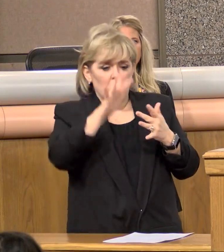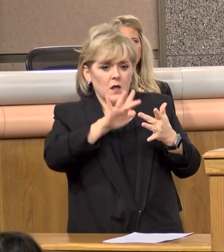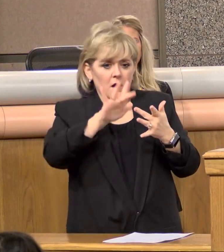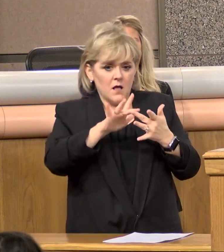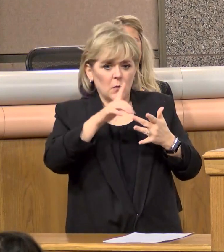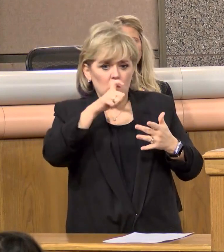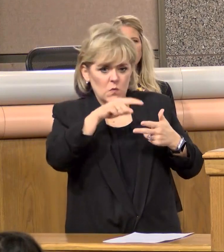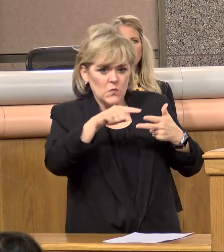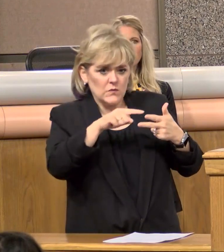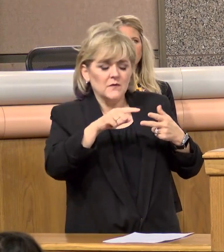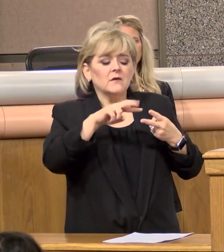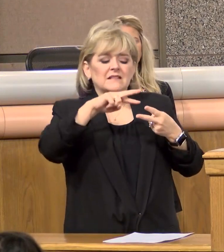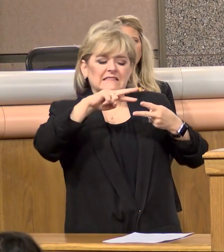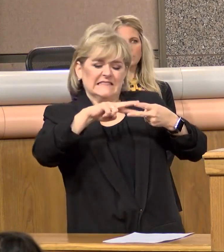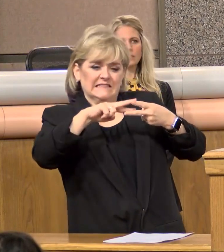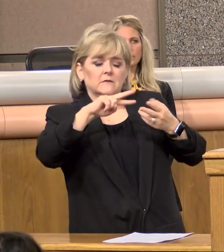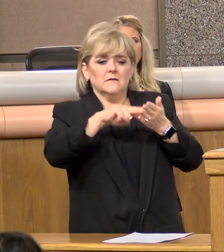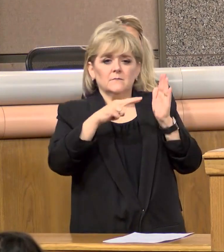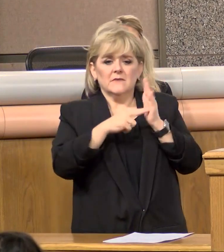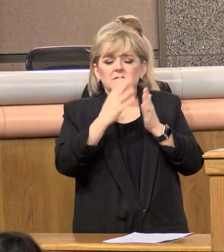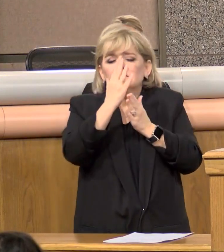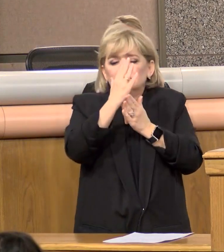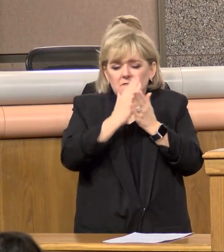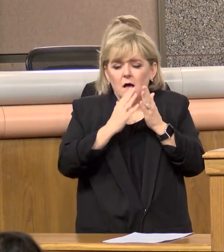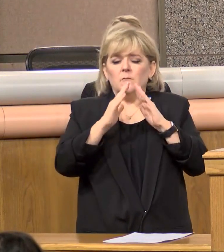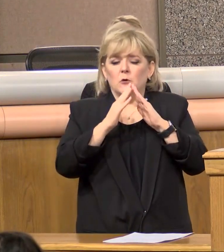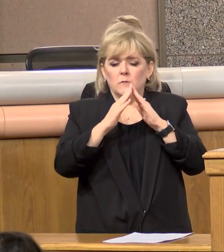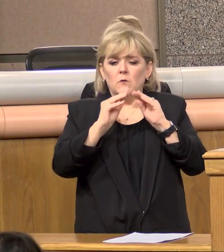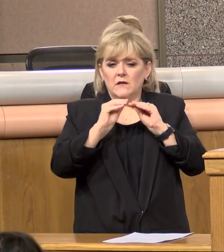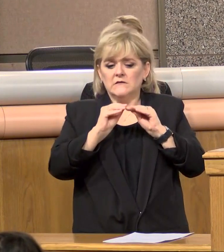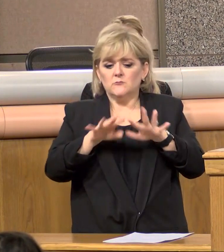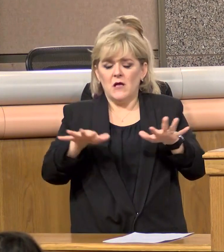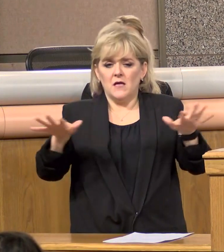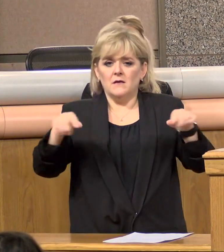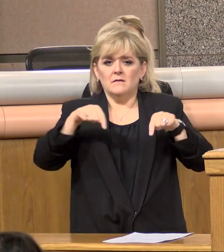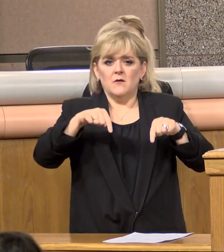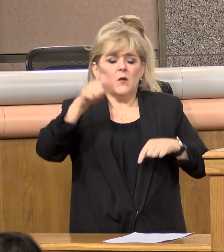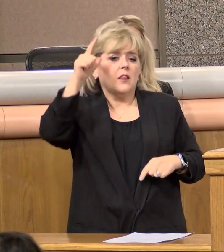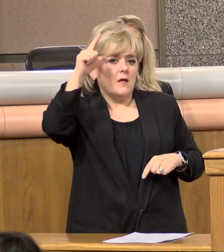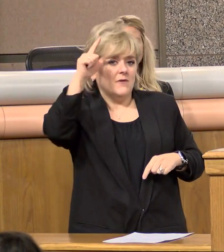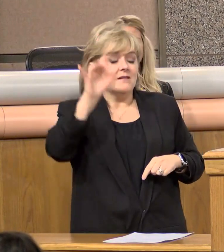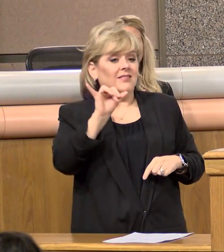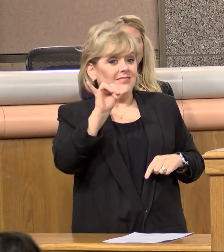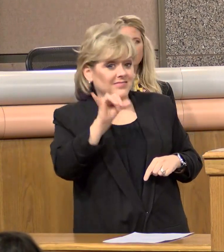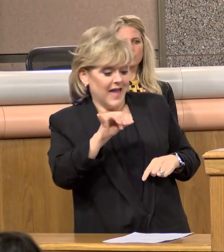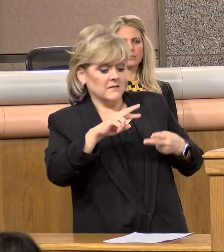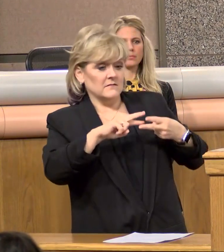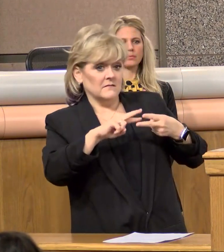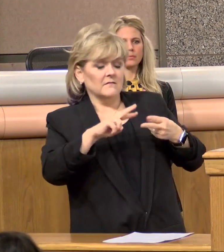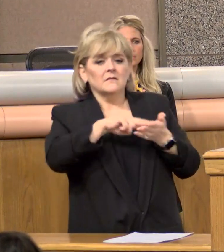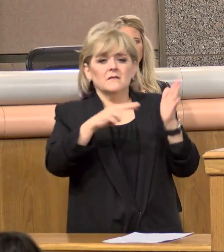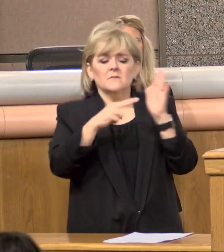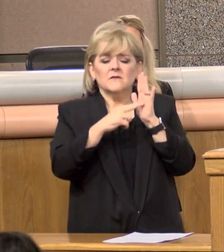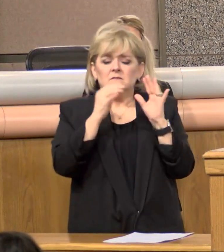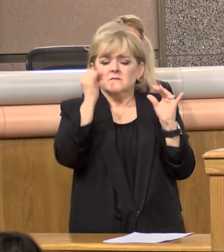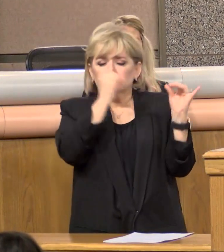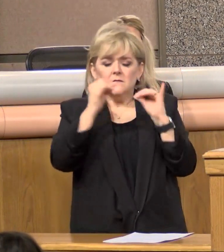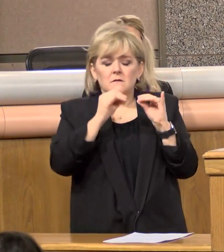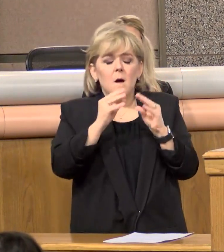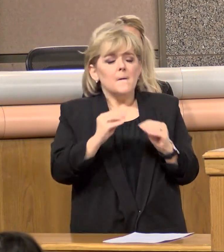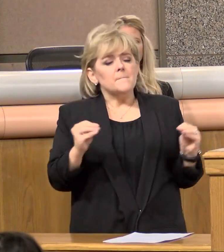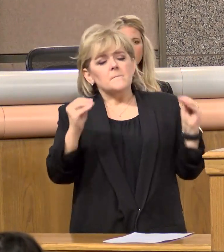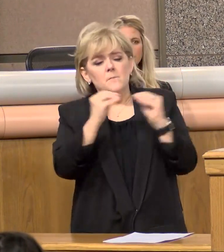see some community spread here in the Lubbock area. Um, this makes it even more important for individuals to follow those